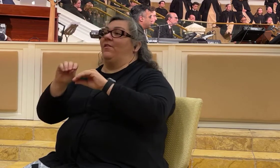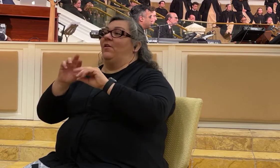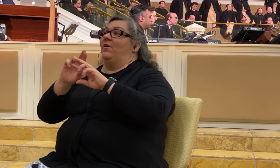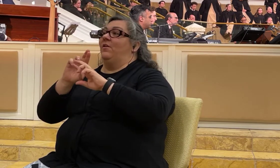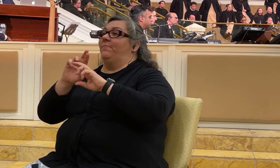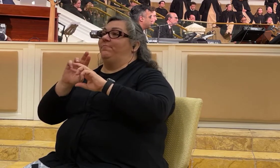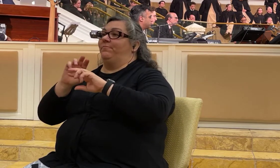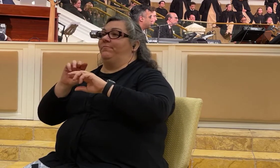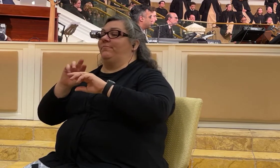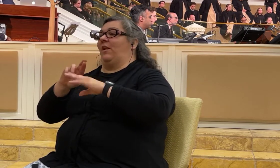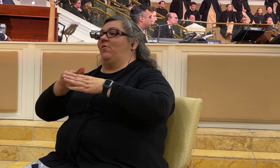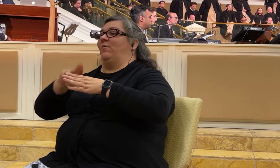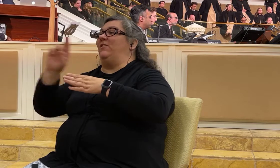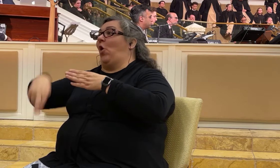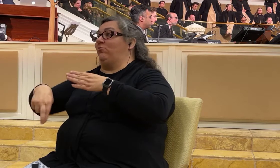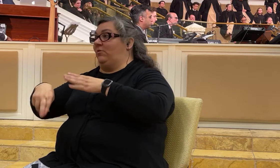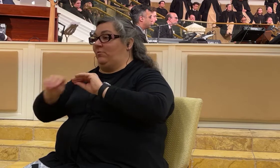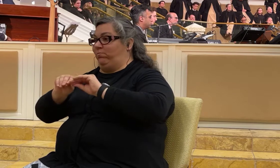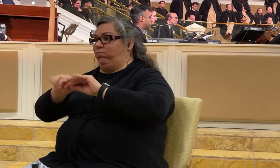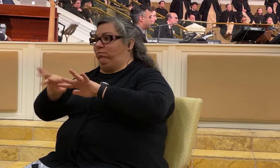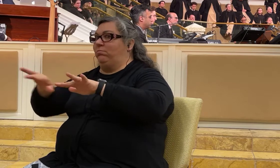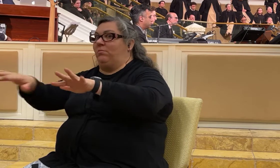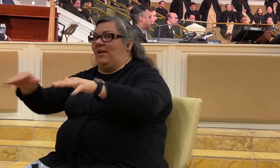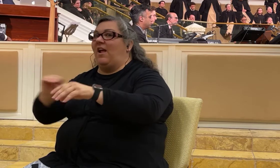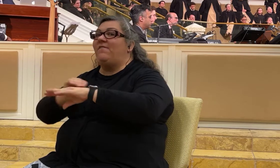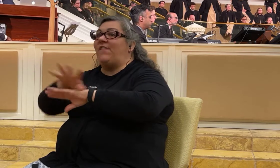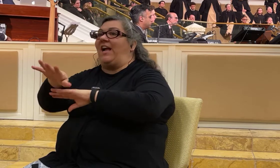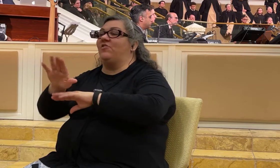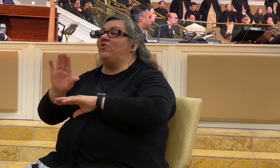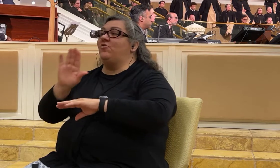wife, it's going to be a decision for his kids,